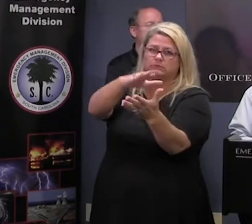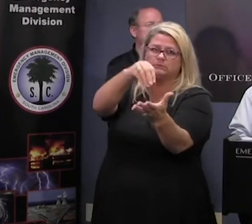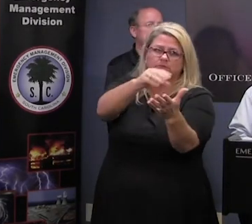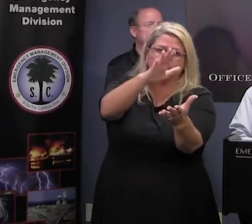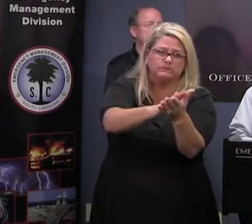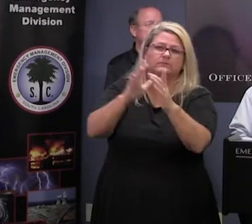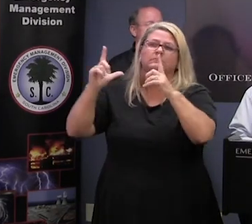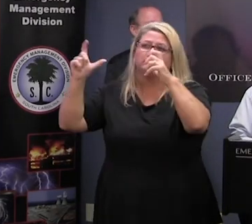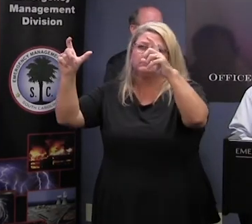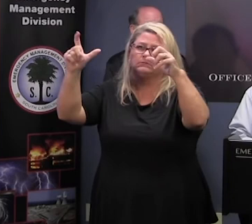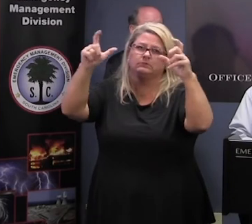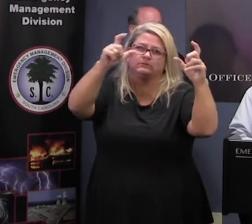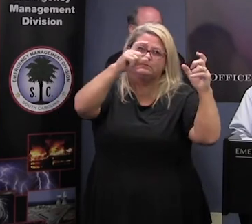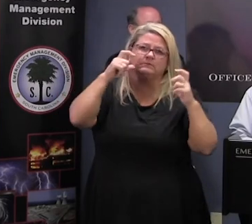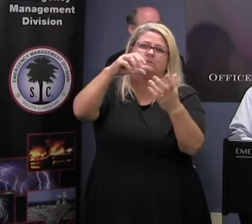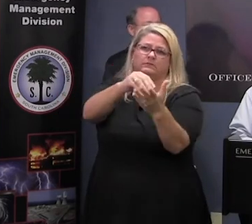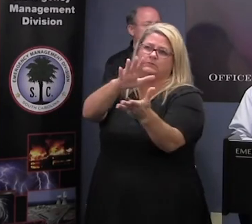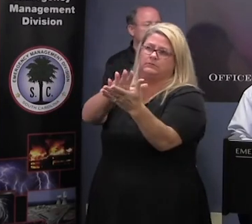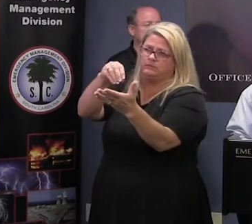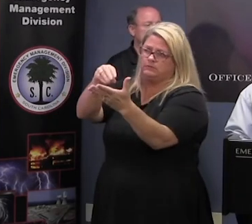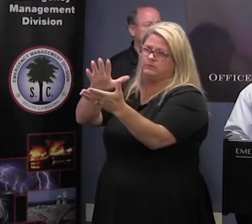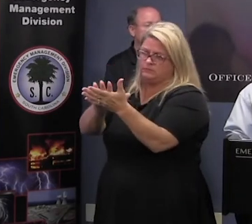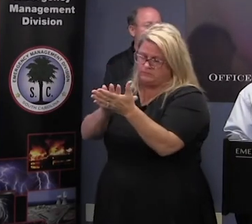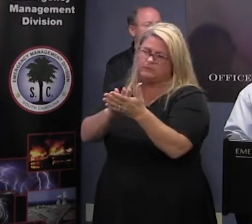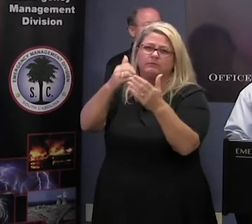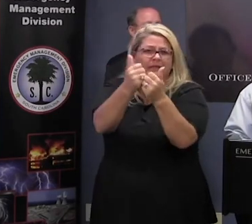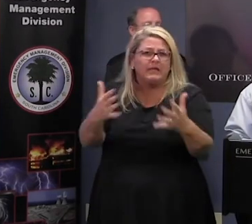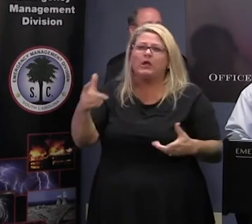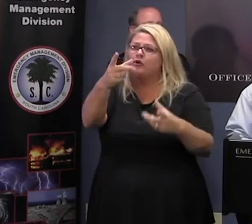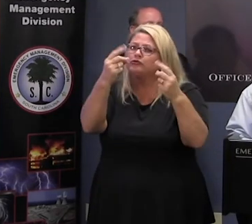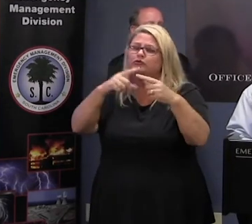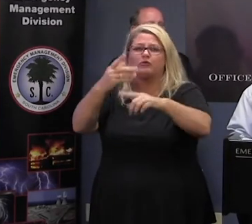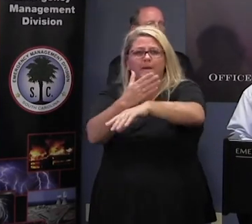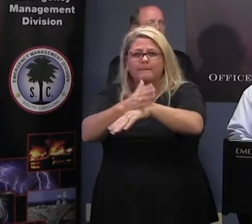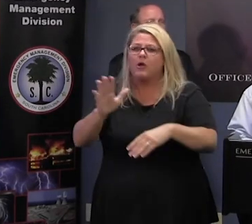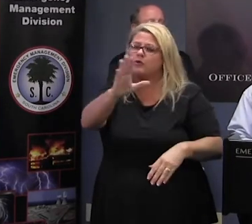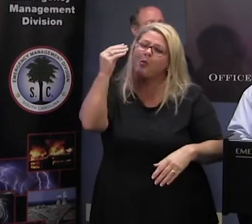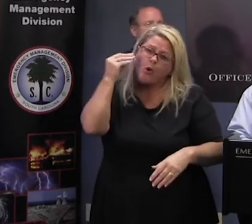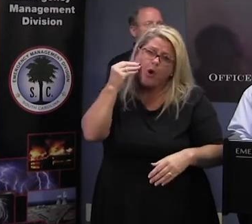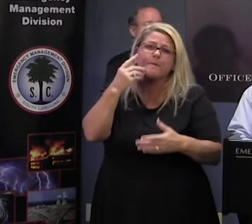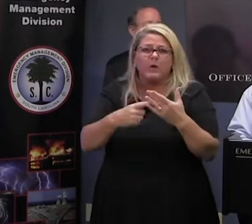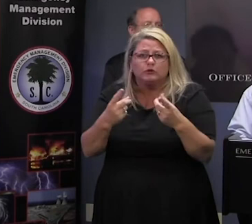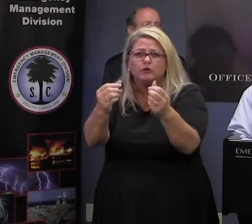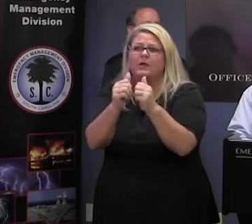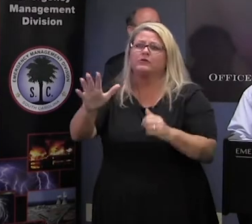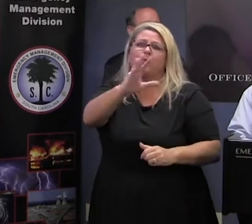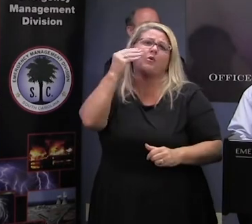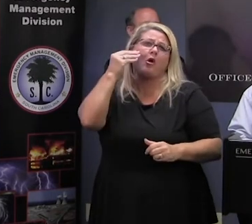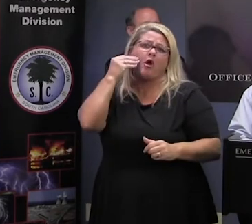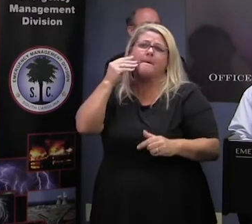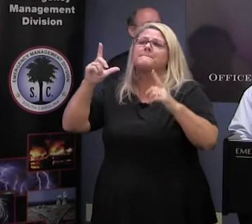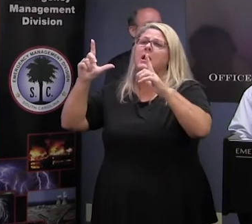and the actions that you take that's right. to muck out your house or any repairs as well. Keep receipts. Right. Don't wait to start those